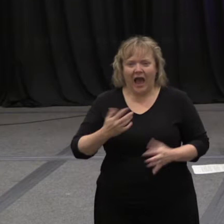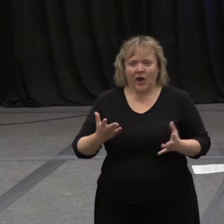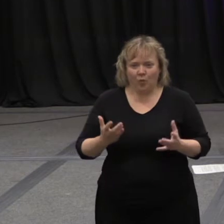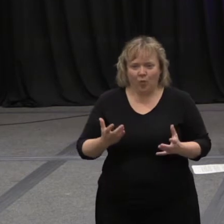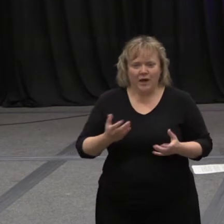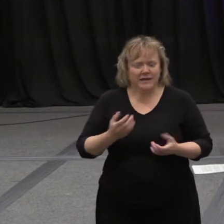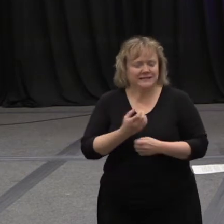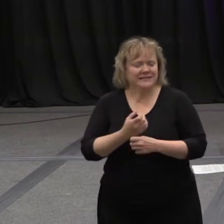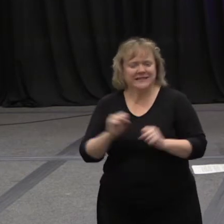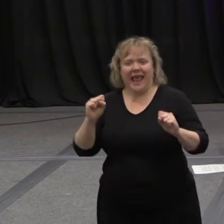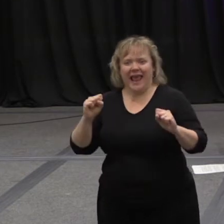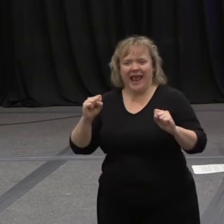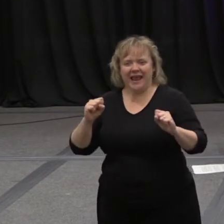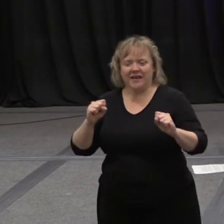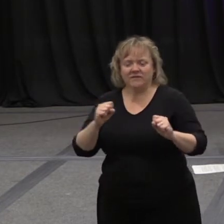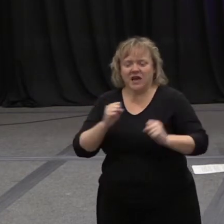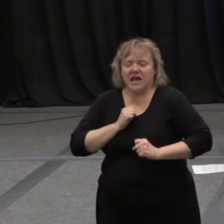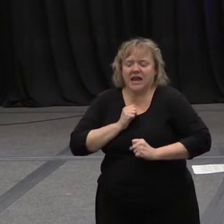angry.